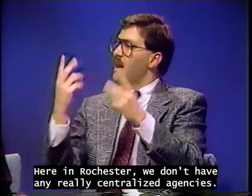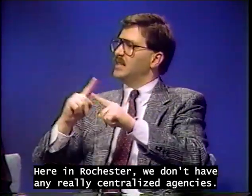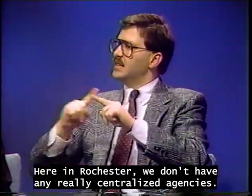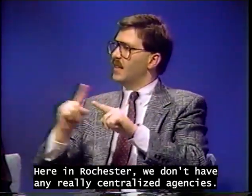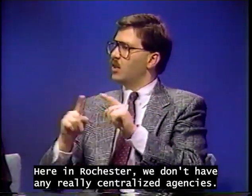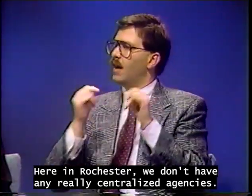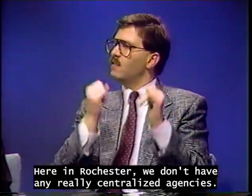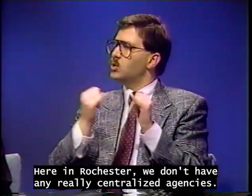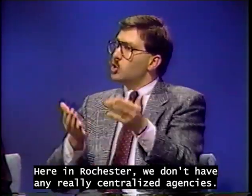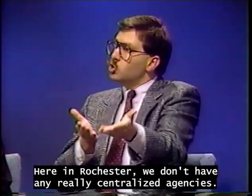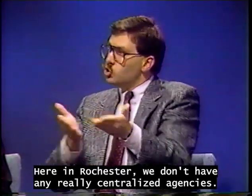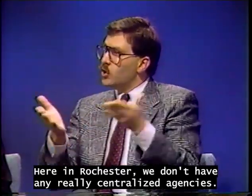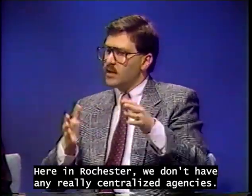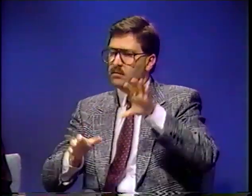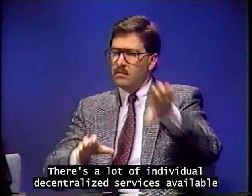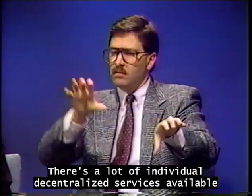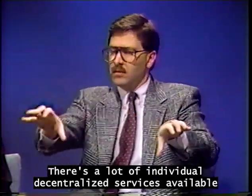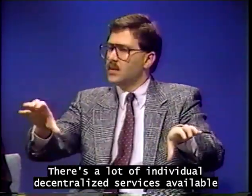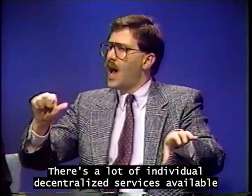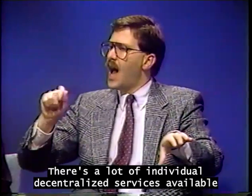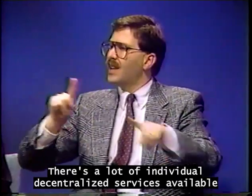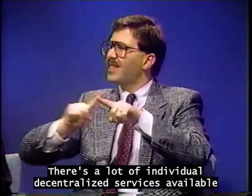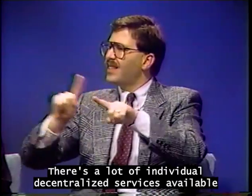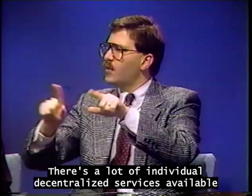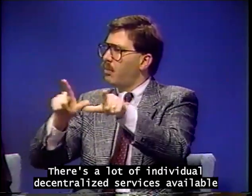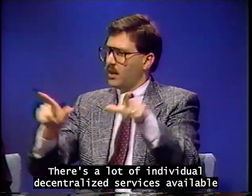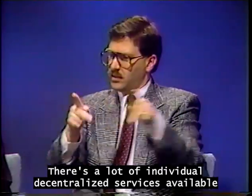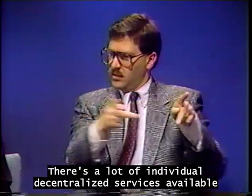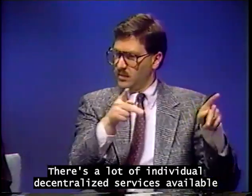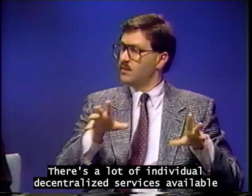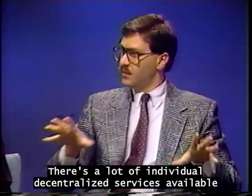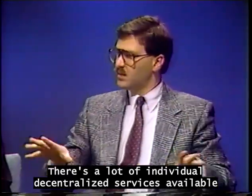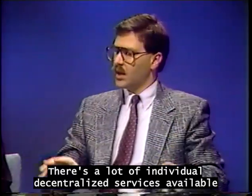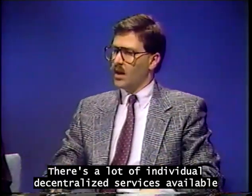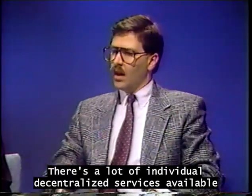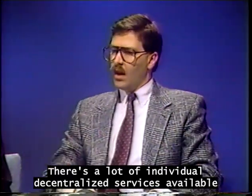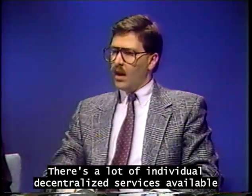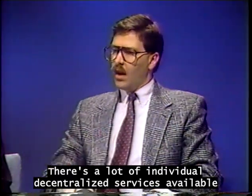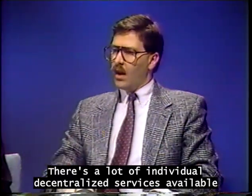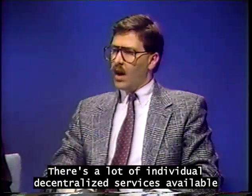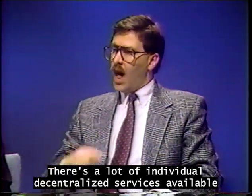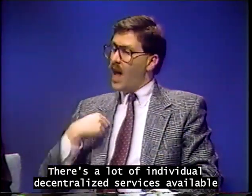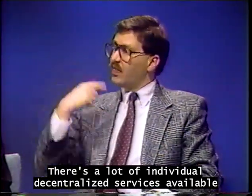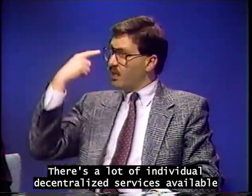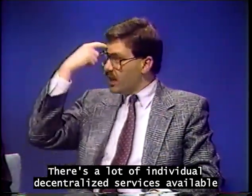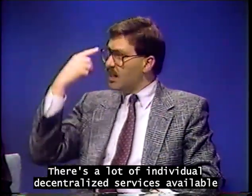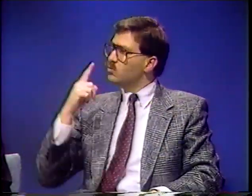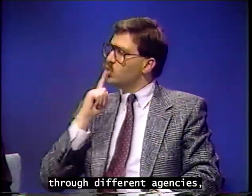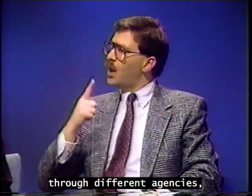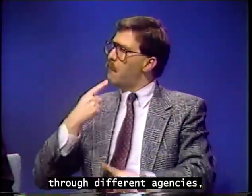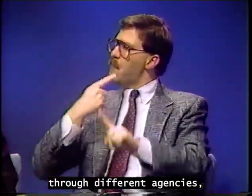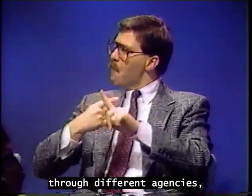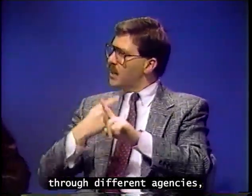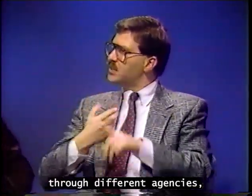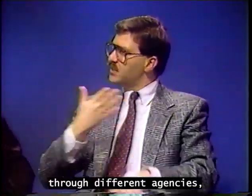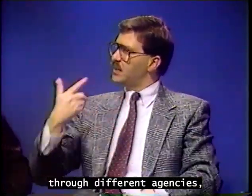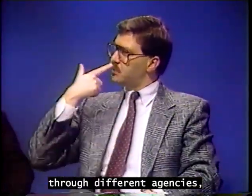really centralized agencies. There's a lot of individual, decentralized services available through different